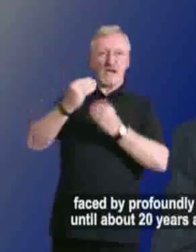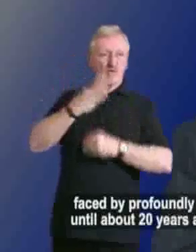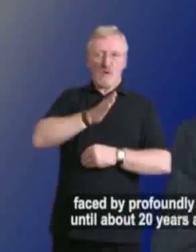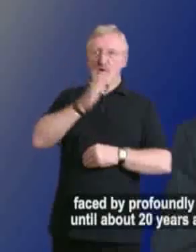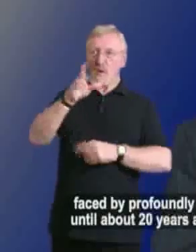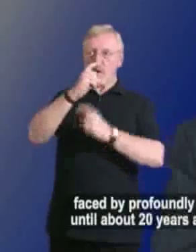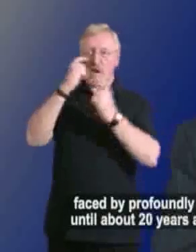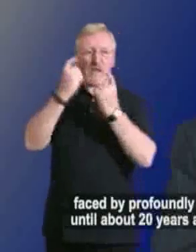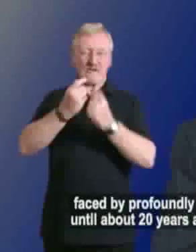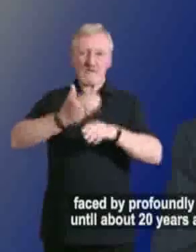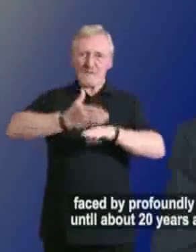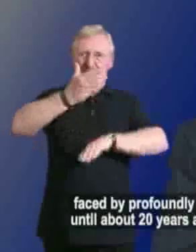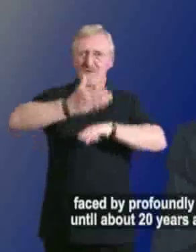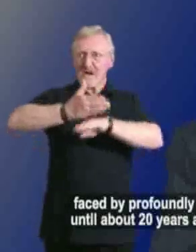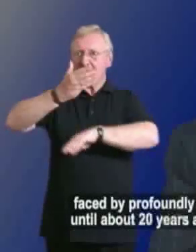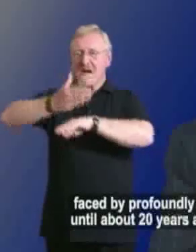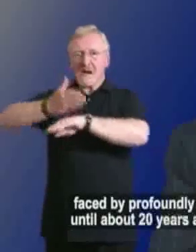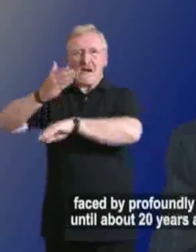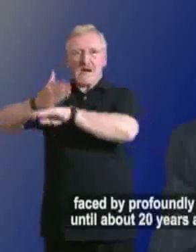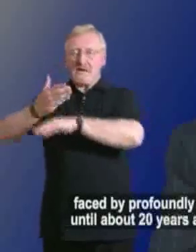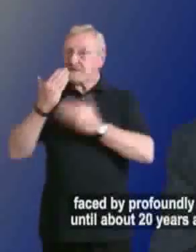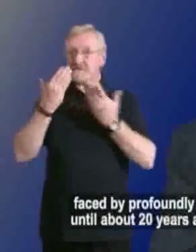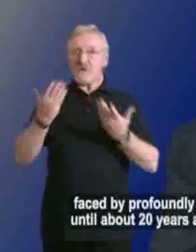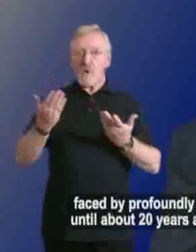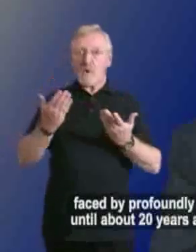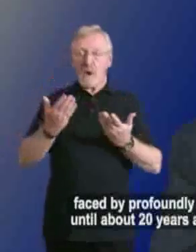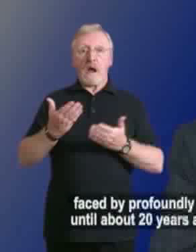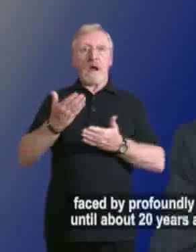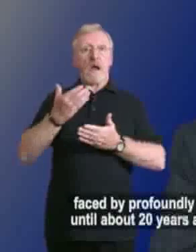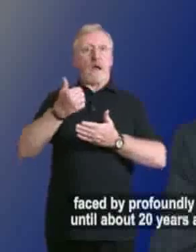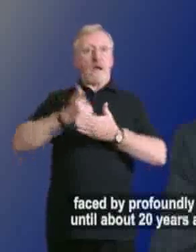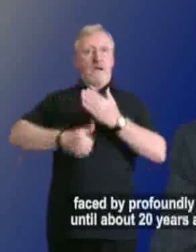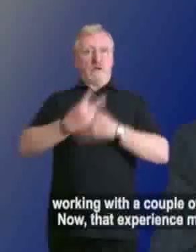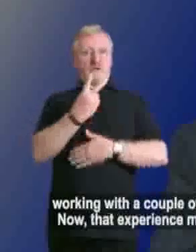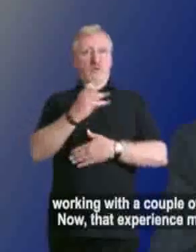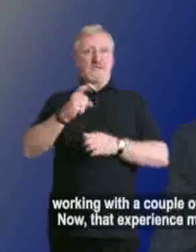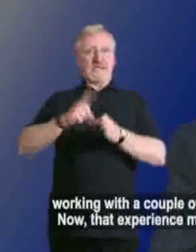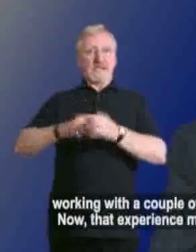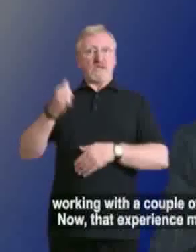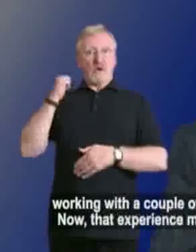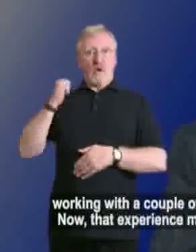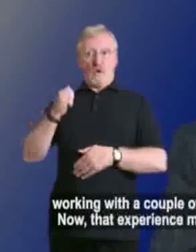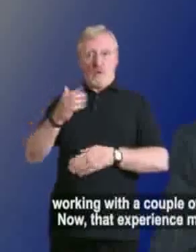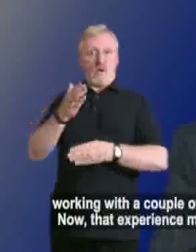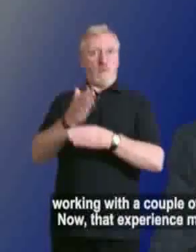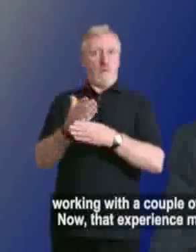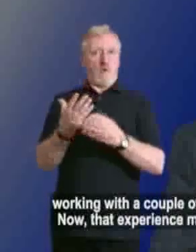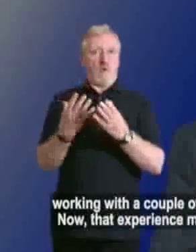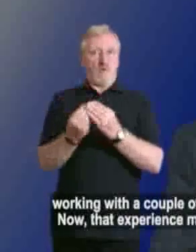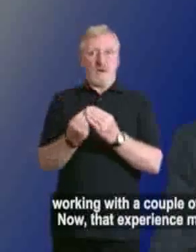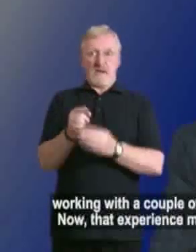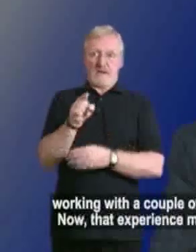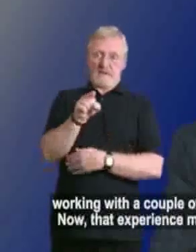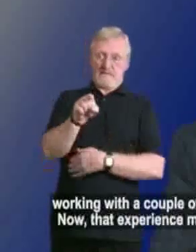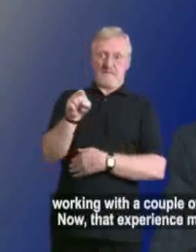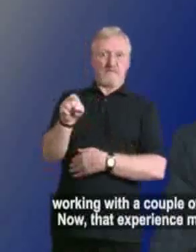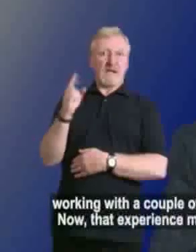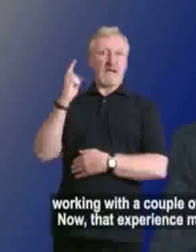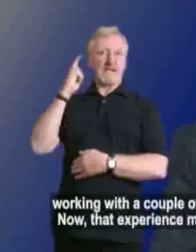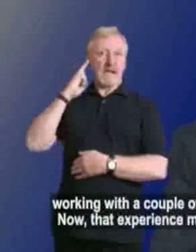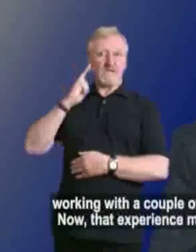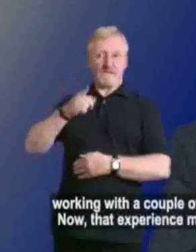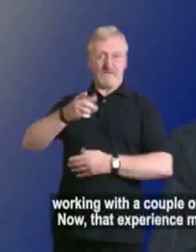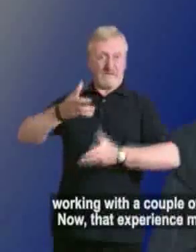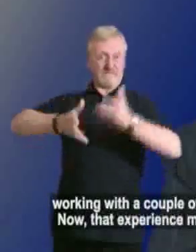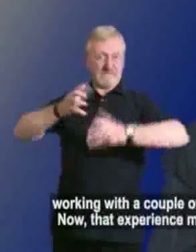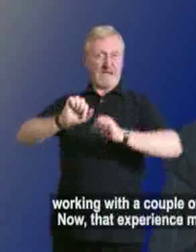education until about 20 years ago, when I happened to be working with a couple of